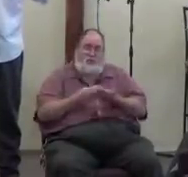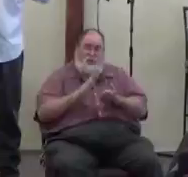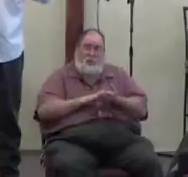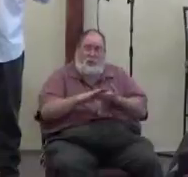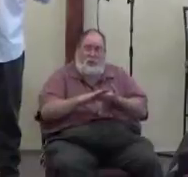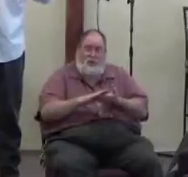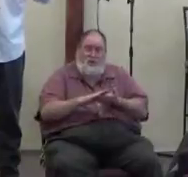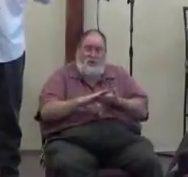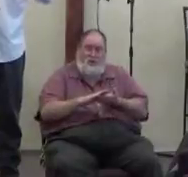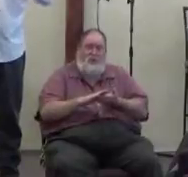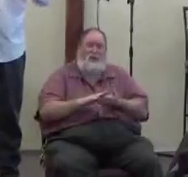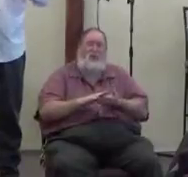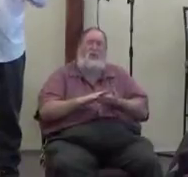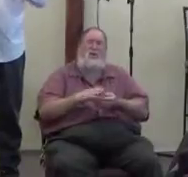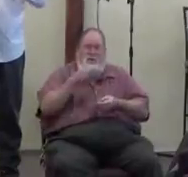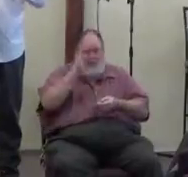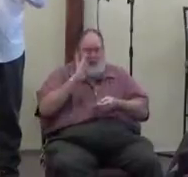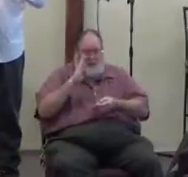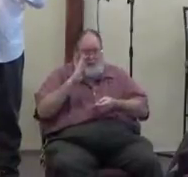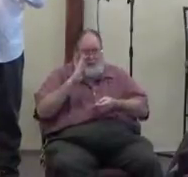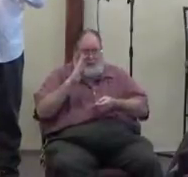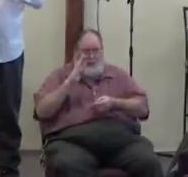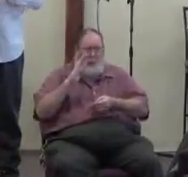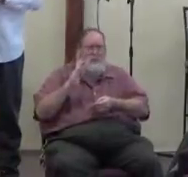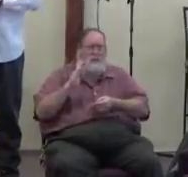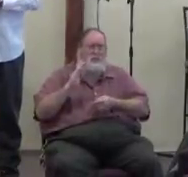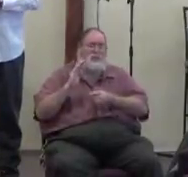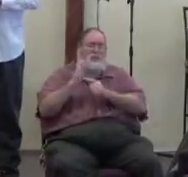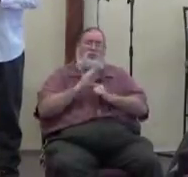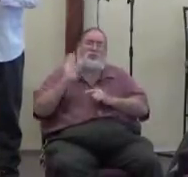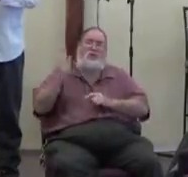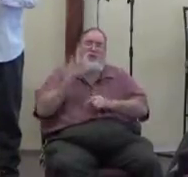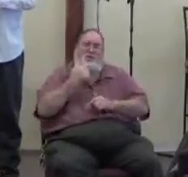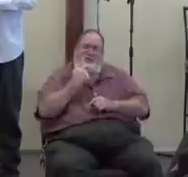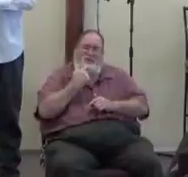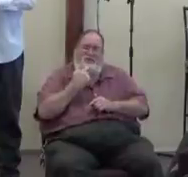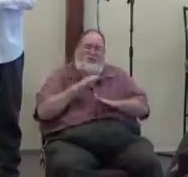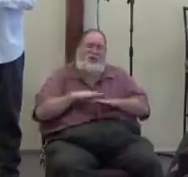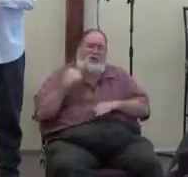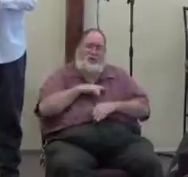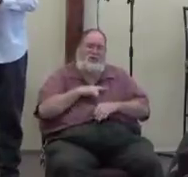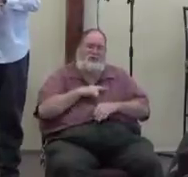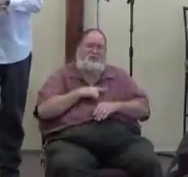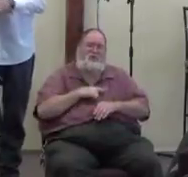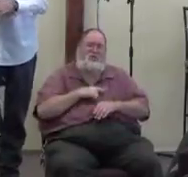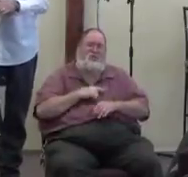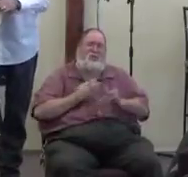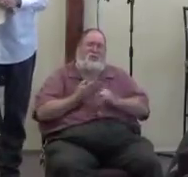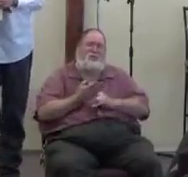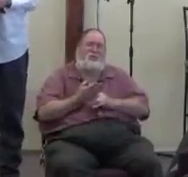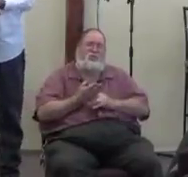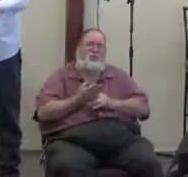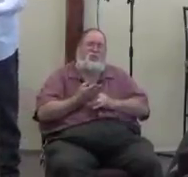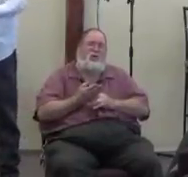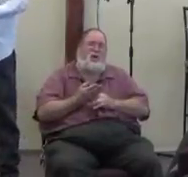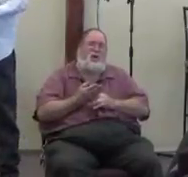his hand of favor on us by putting our foes at rest. So I just thought we'd talk about that this morning before the team